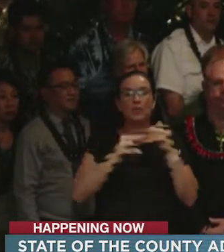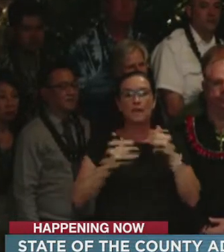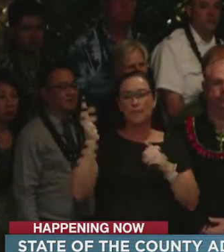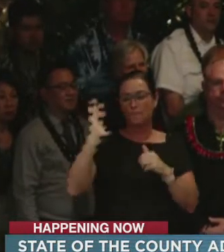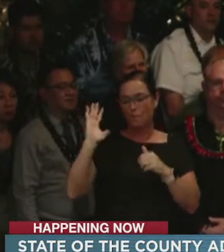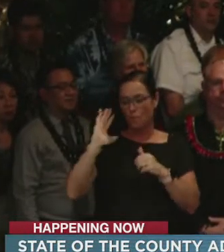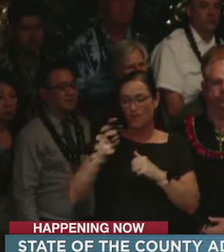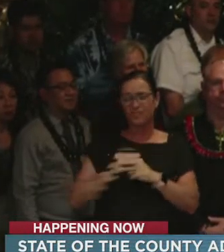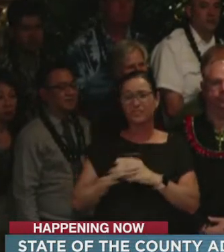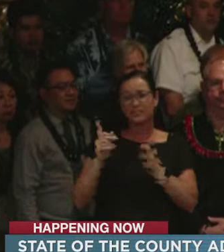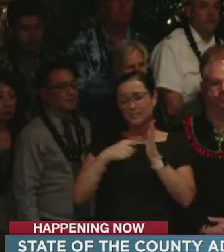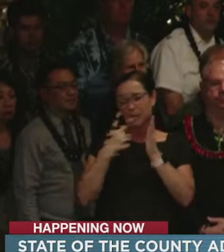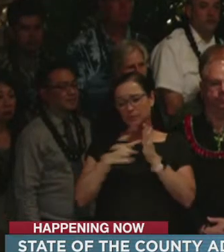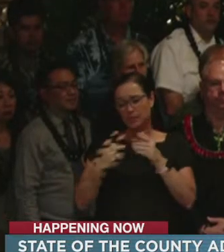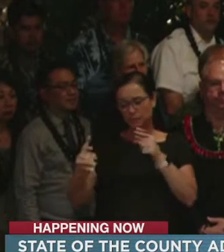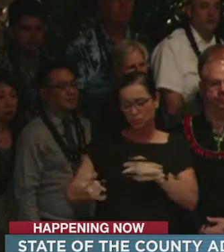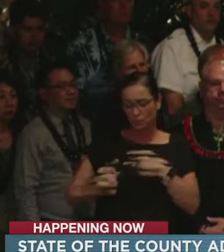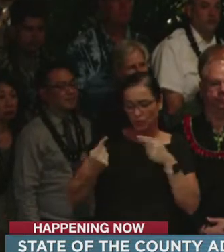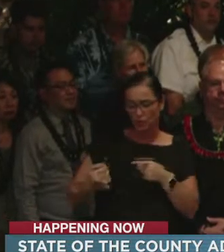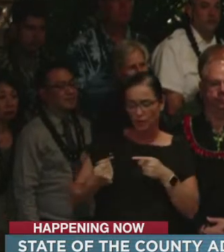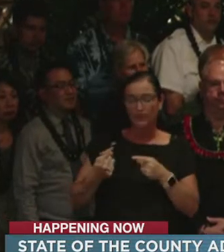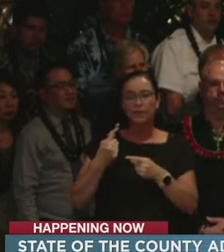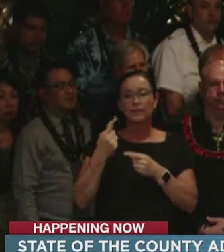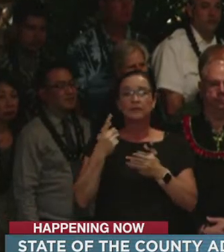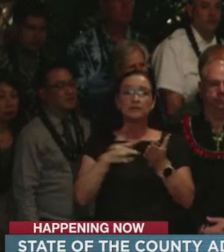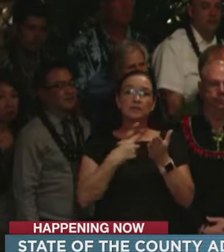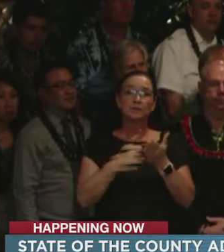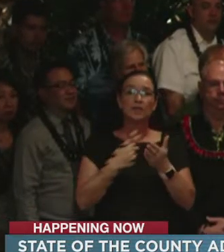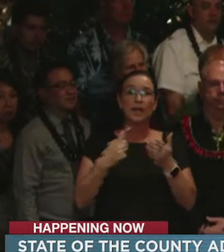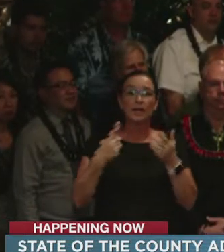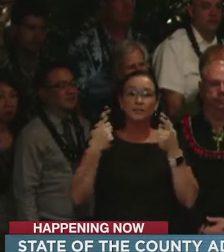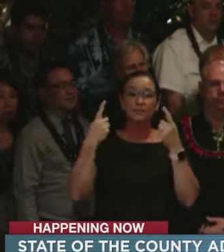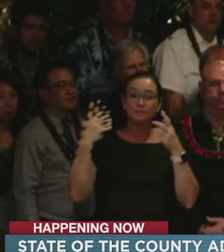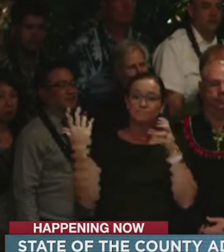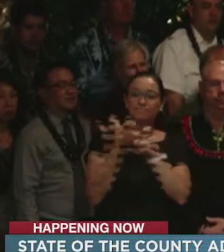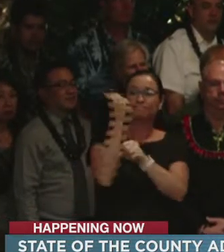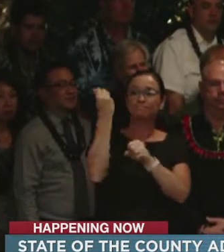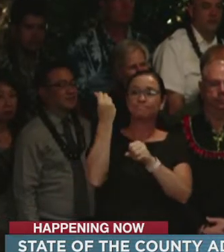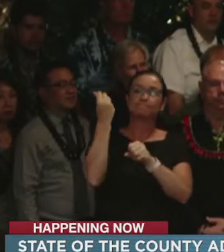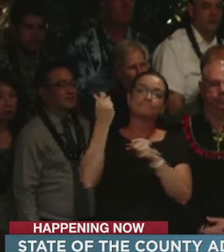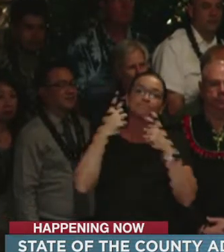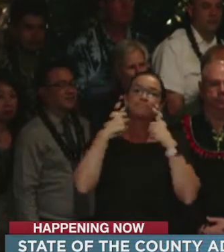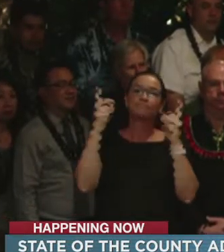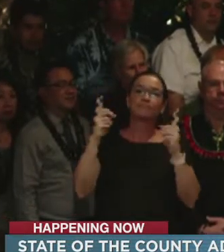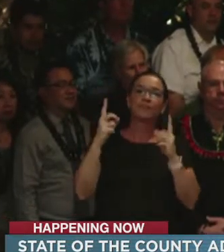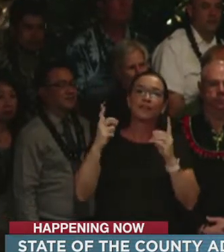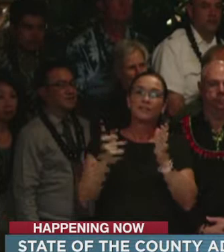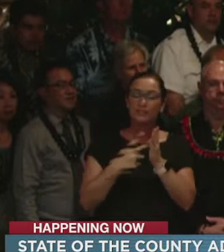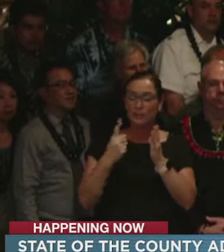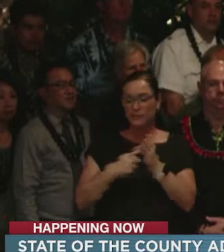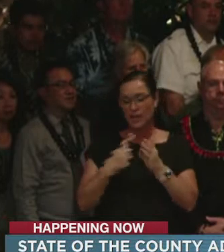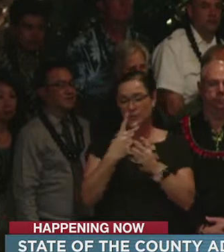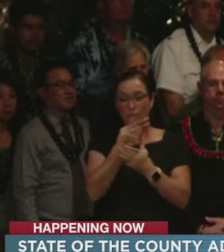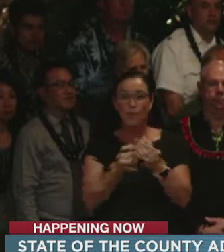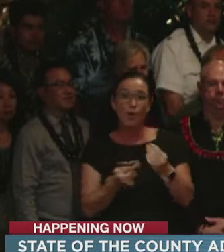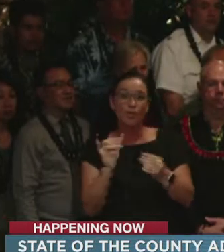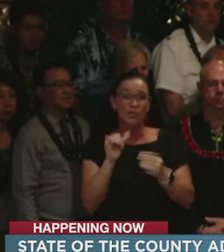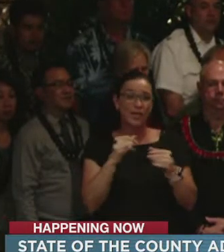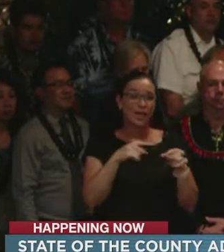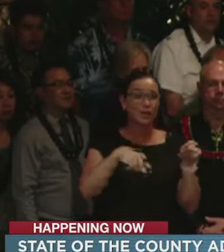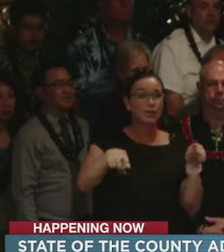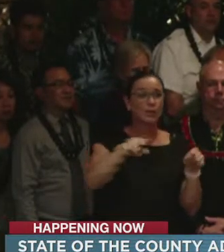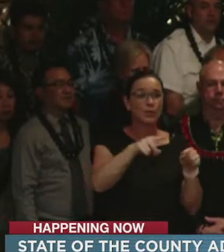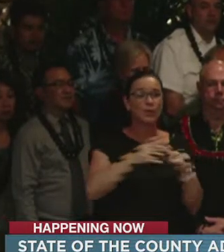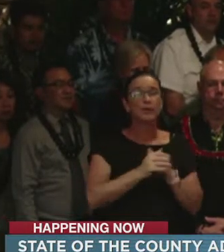have our struggles. Some days we have our victories. Some days we have both, much like many of you. That